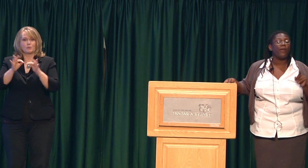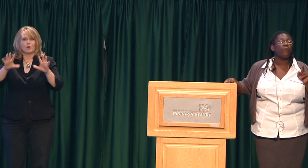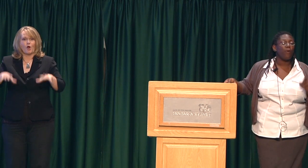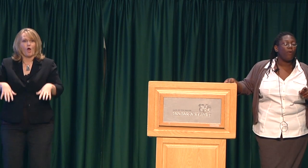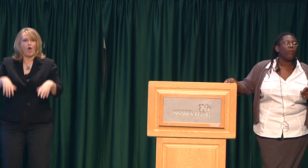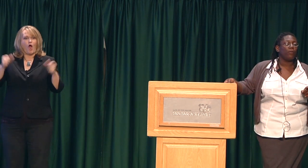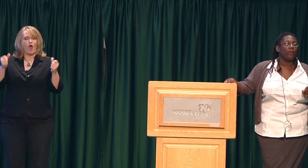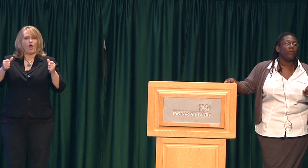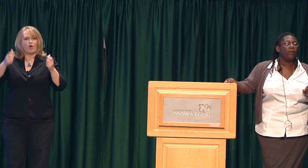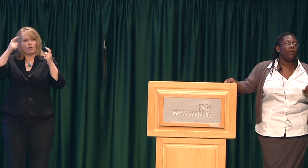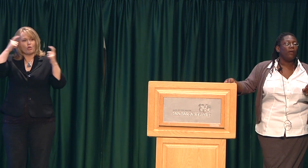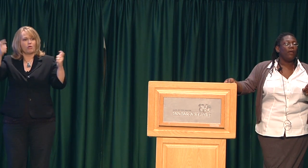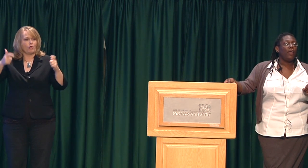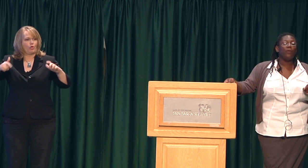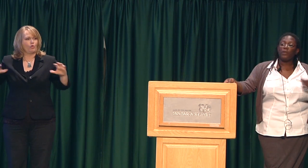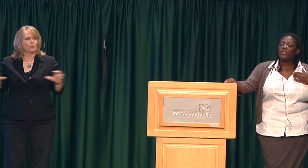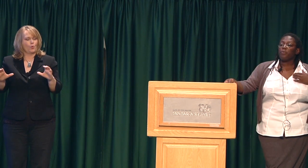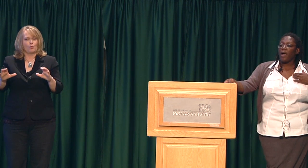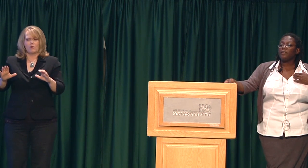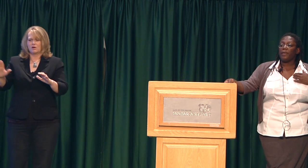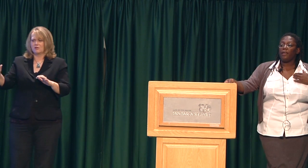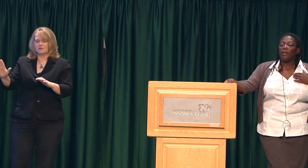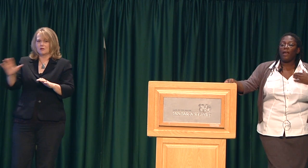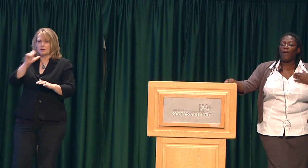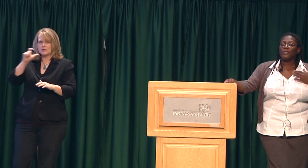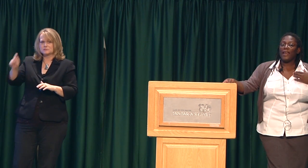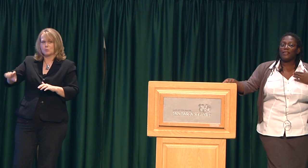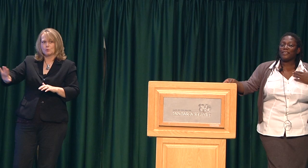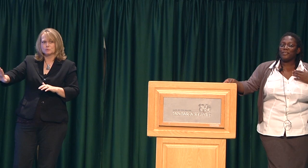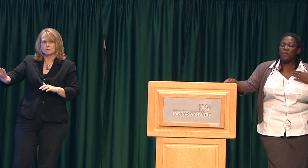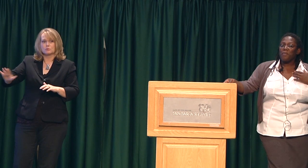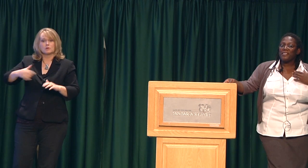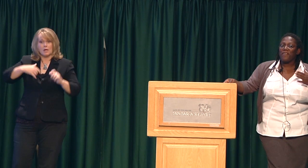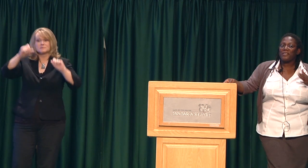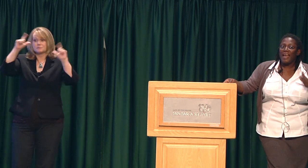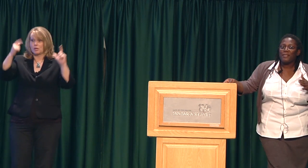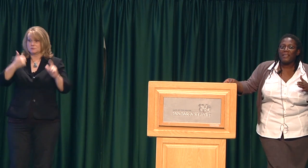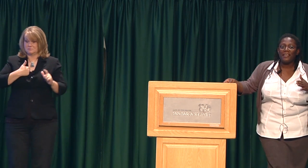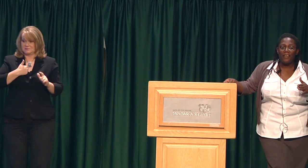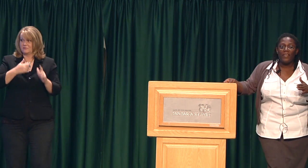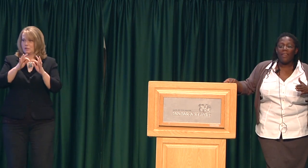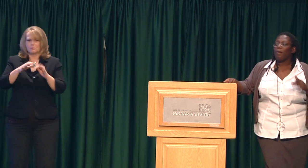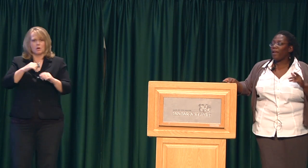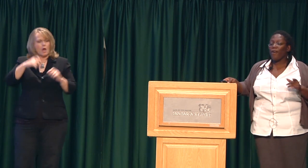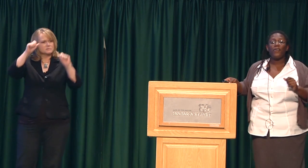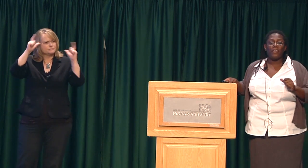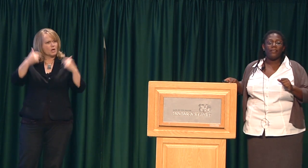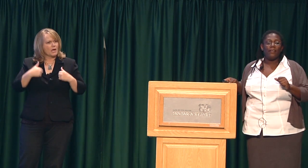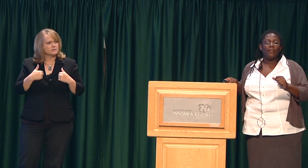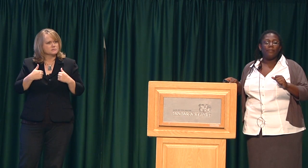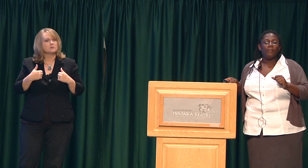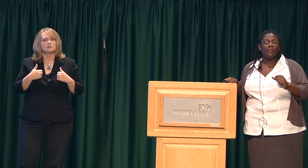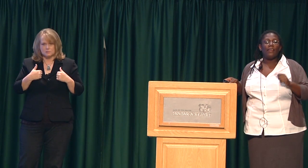not their role. And it really surprised me. I was not, as an interpreter myself, I was not expecting to hear that, but I heard